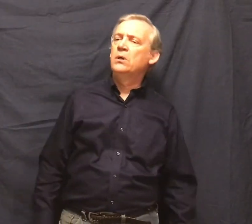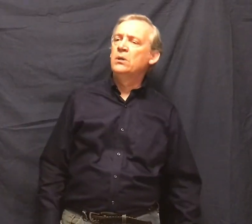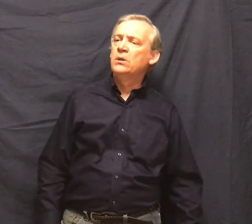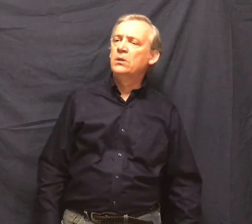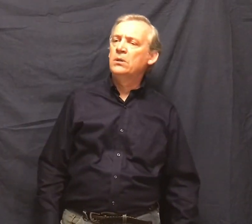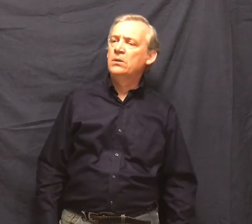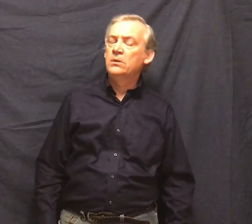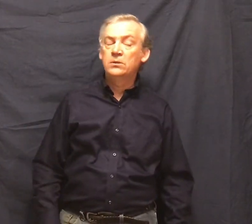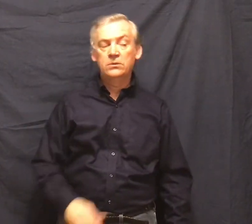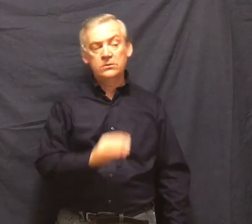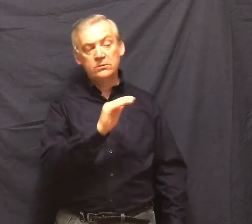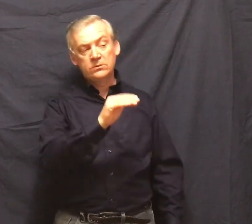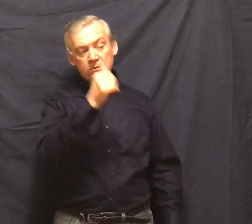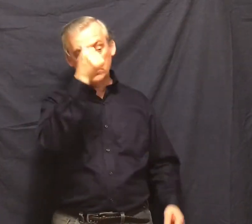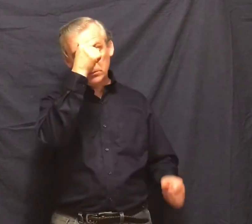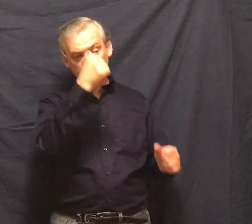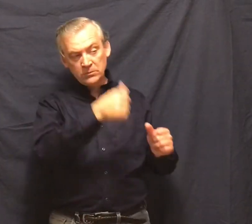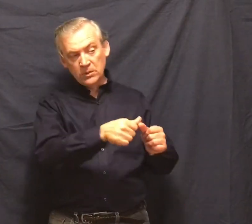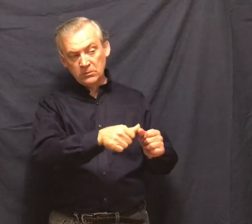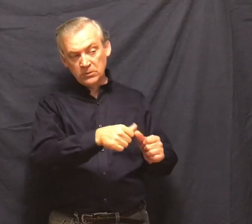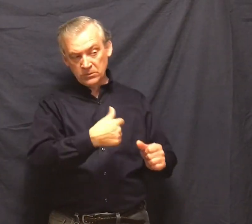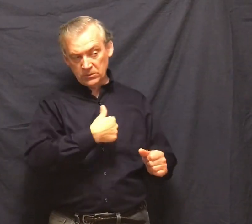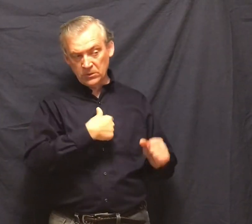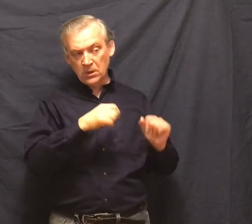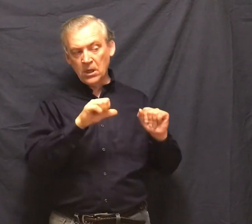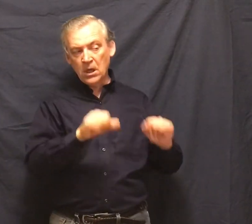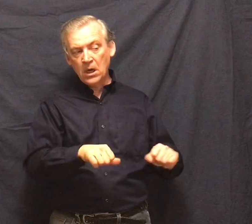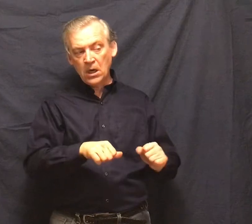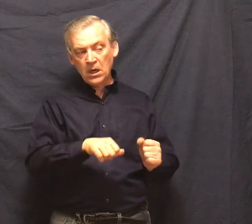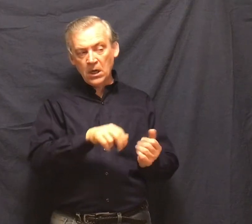Remember what I said about hoeing and doing odd jobs?